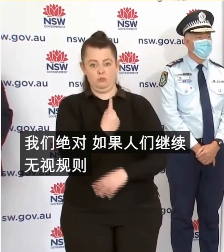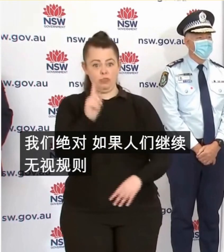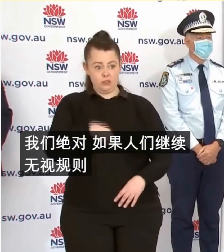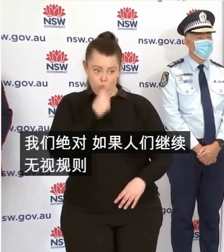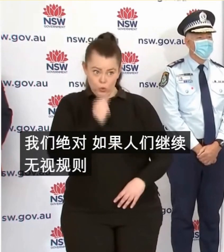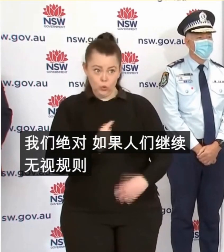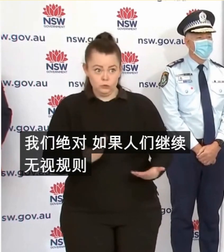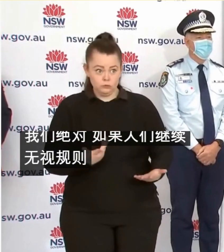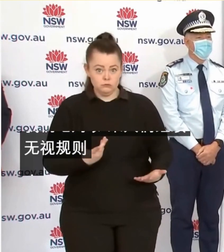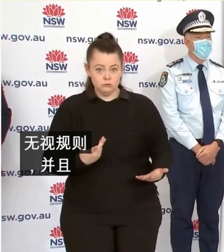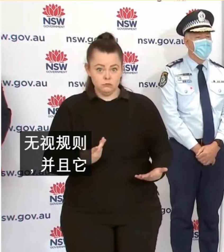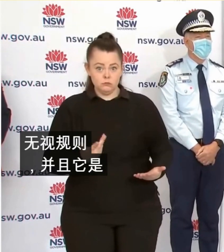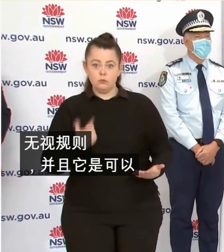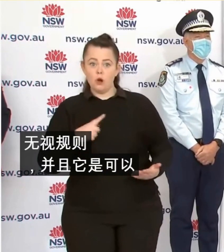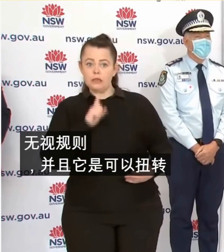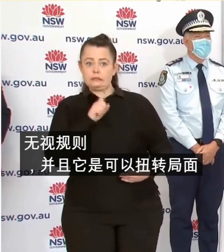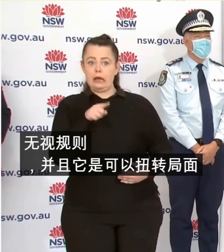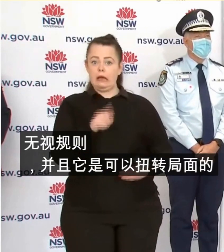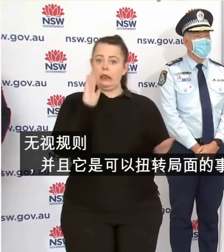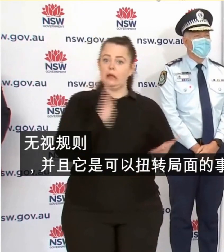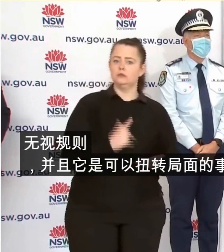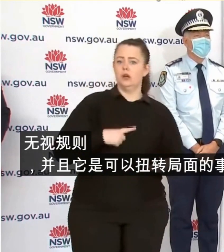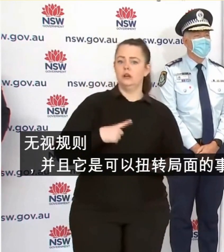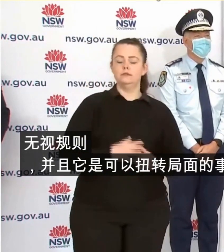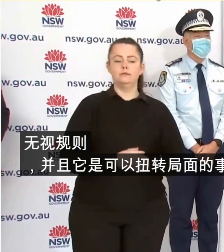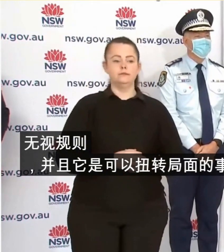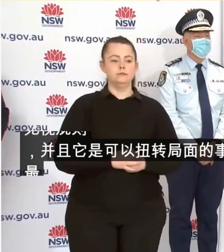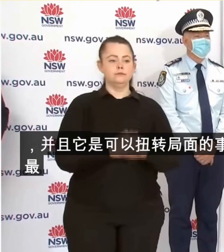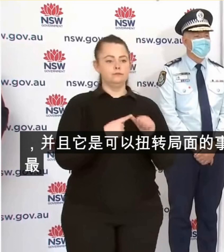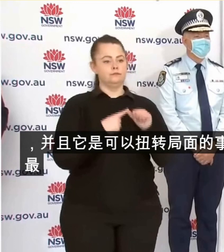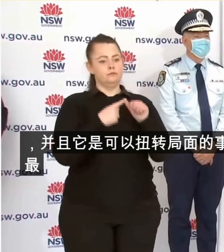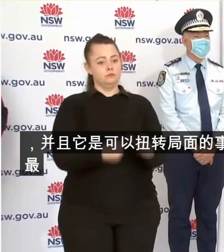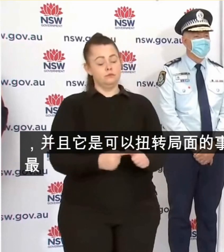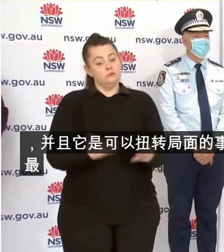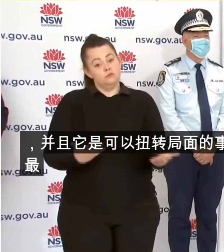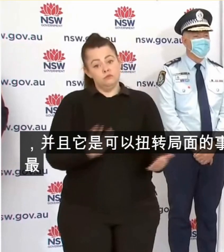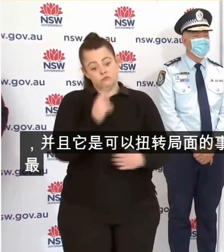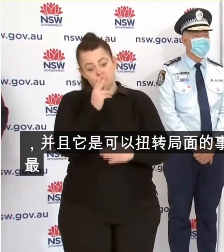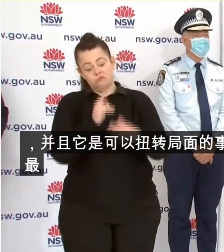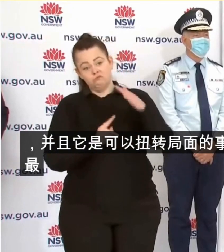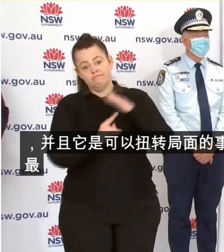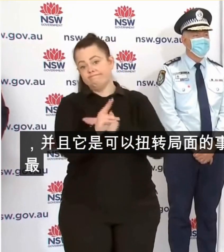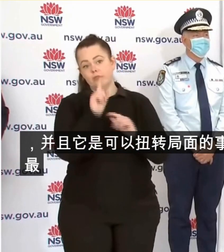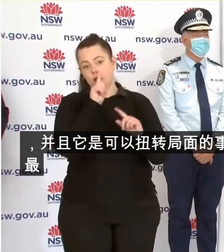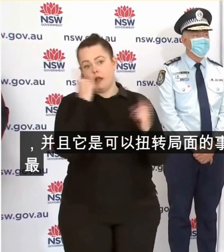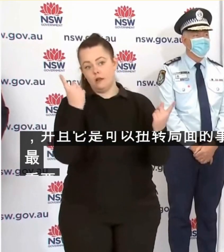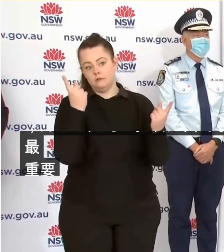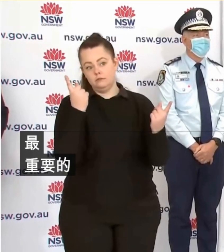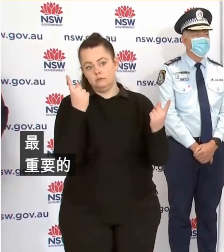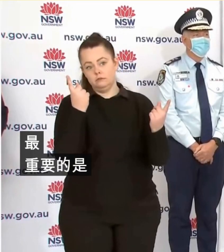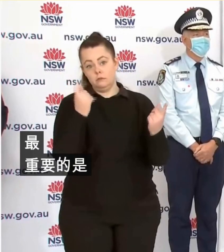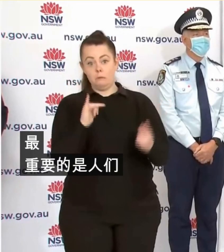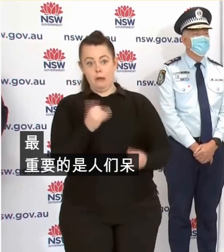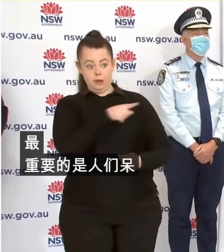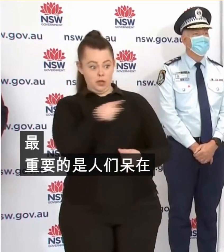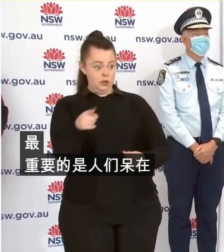keep ignoring the rules. And it is a combination of things that will turn things around. The